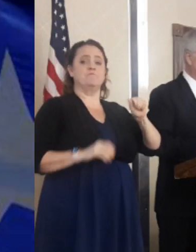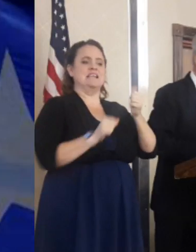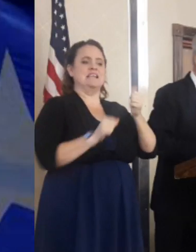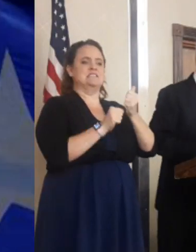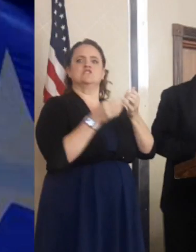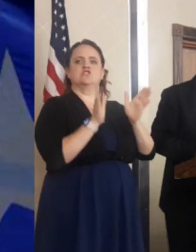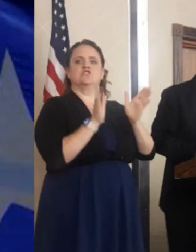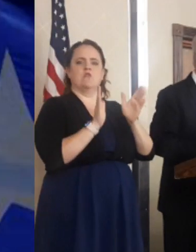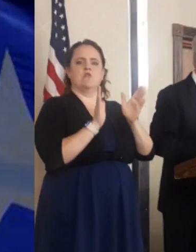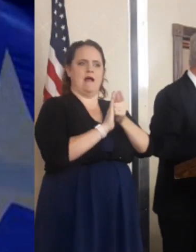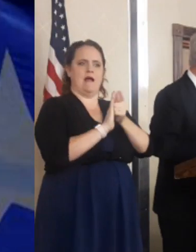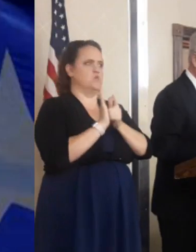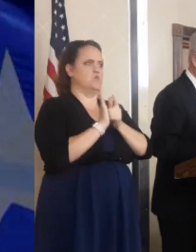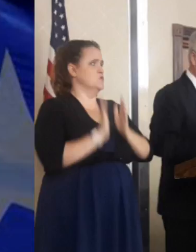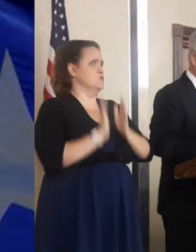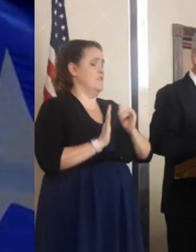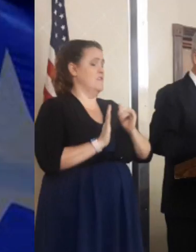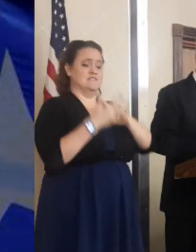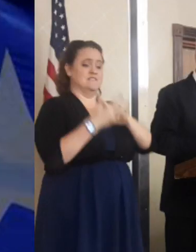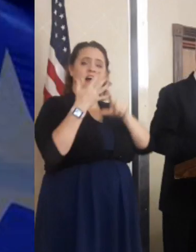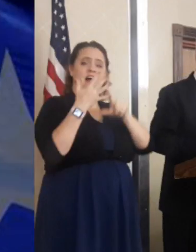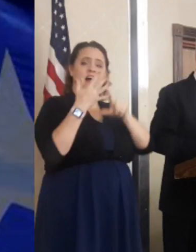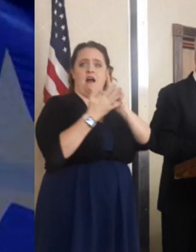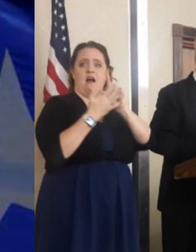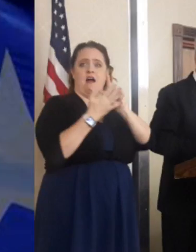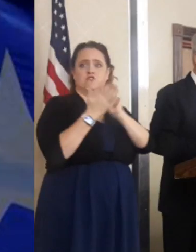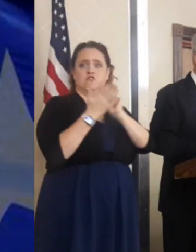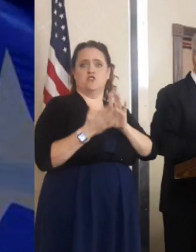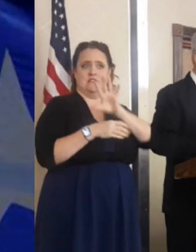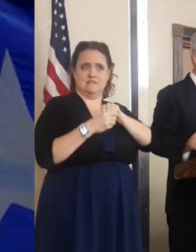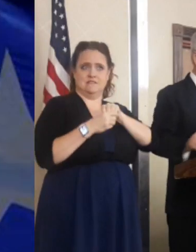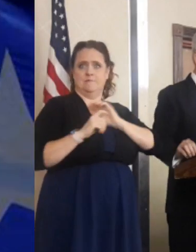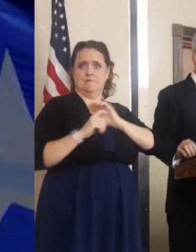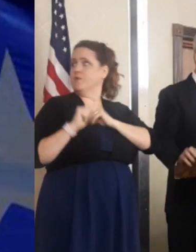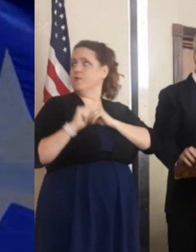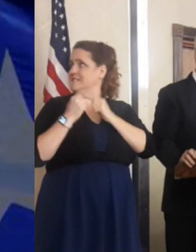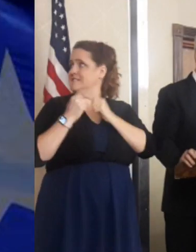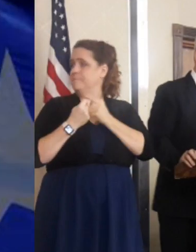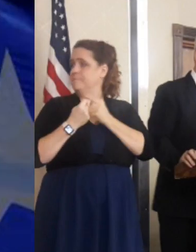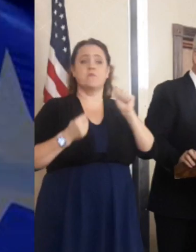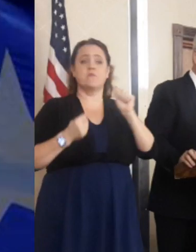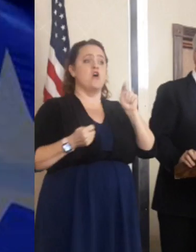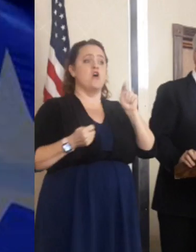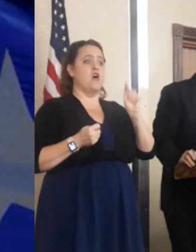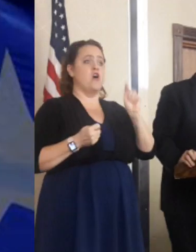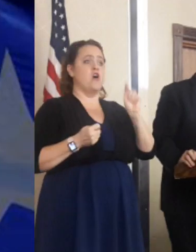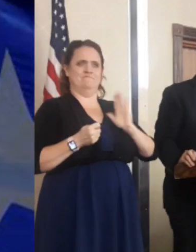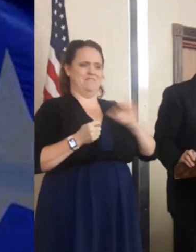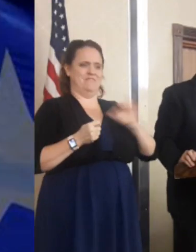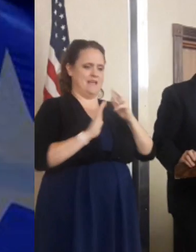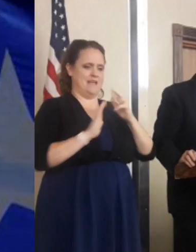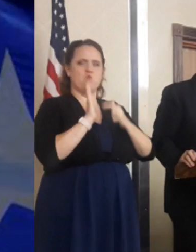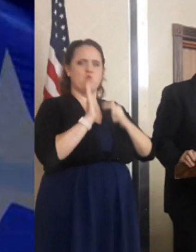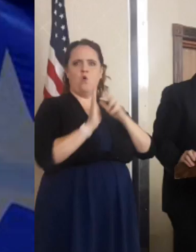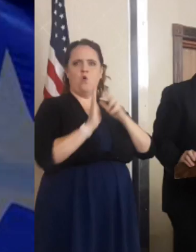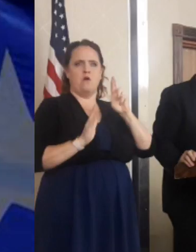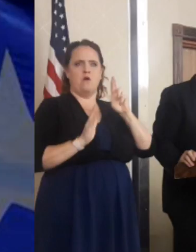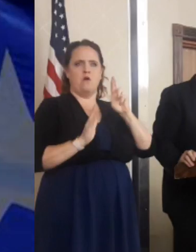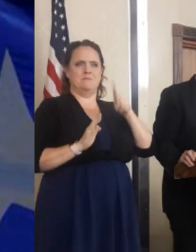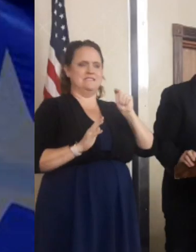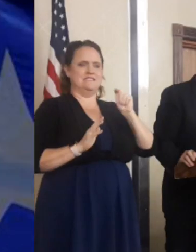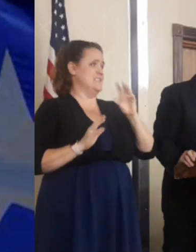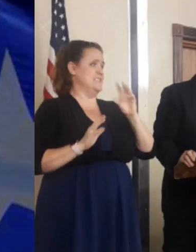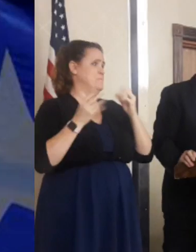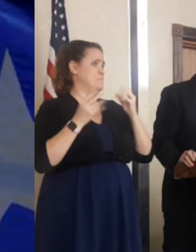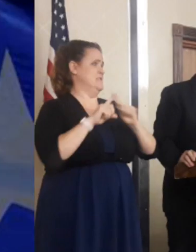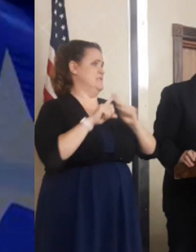us to 5 attorneys on the team. Art previously served in the same role for the RPT, as well as a bunch of other great roles in